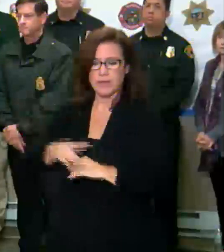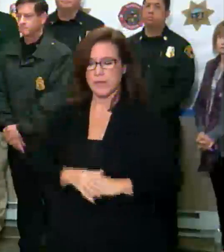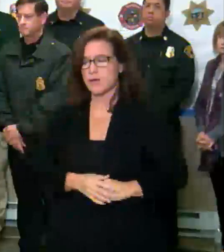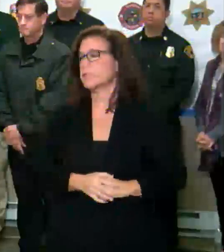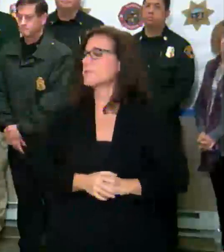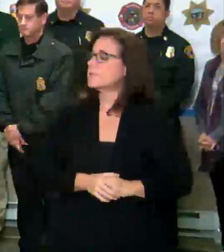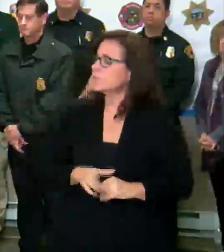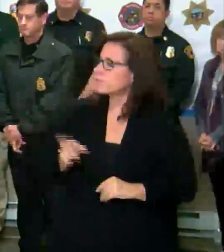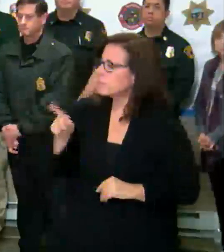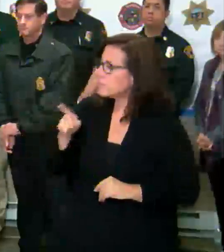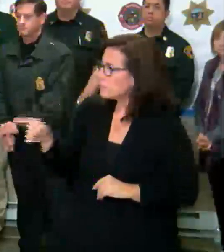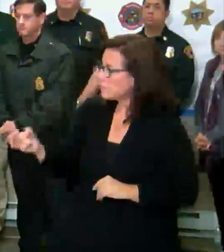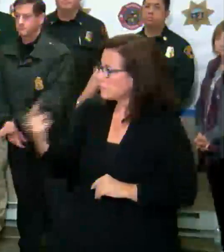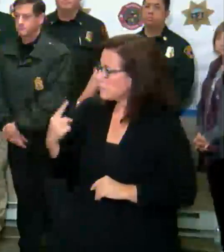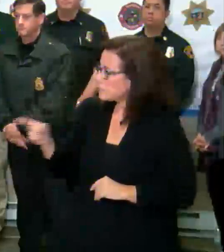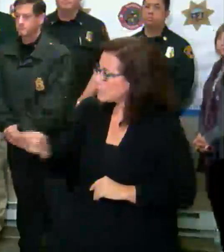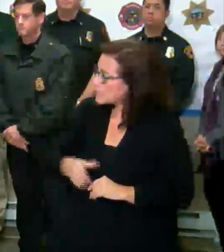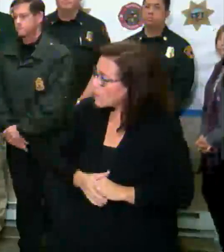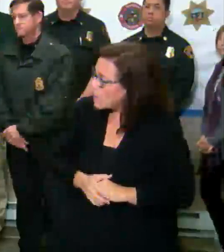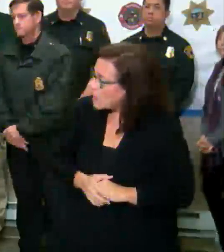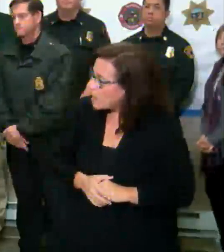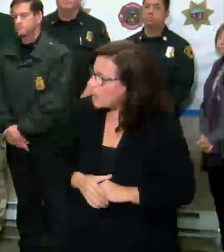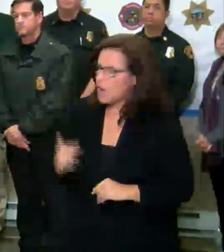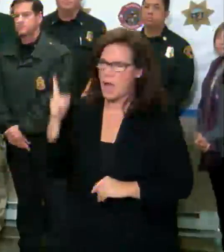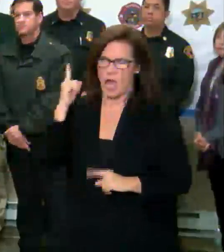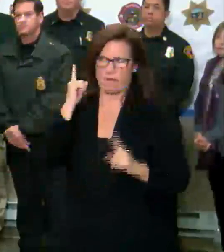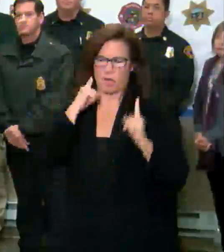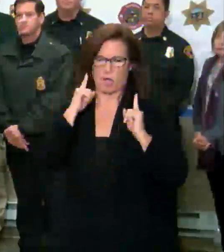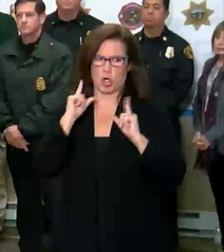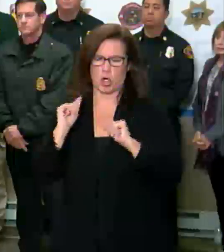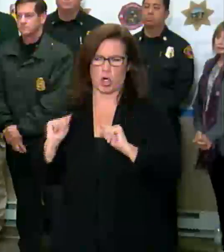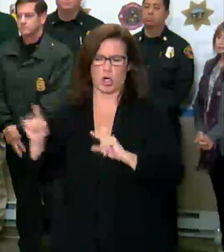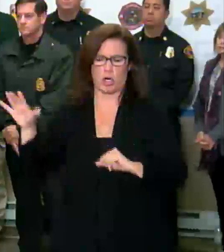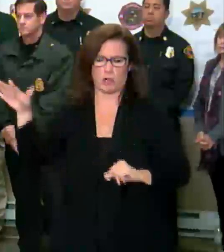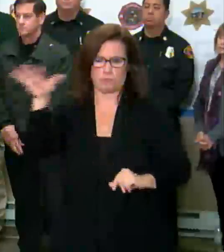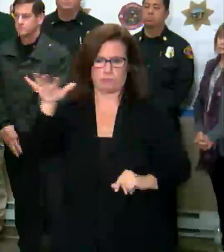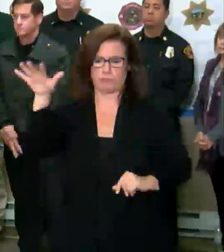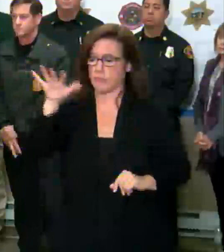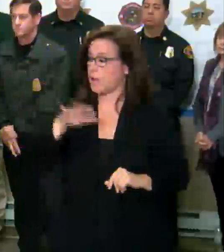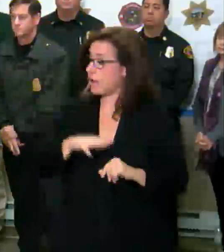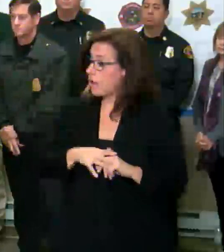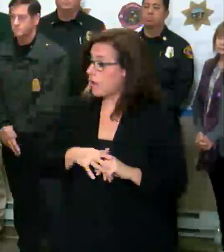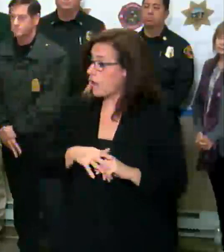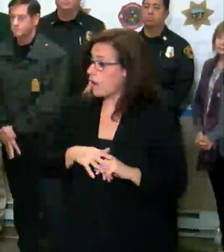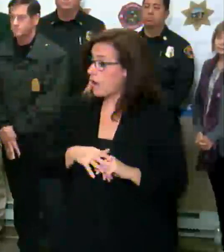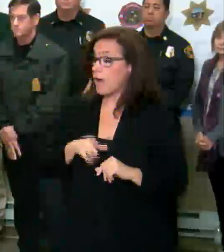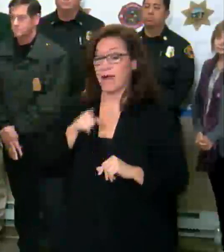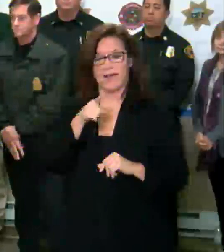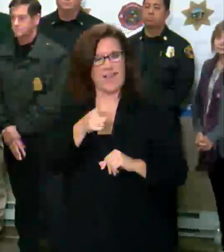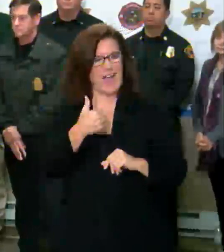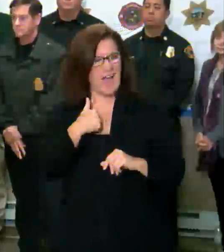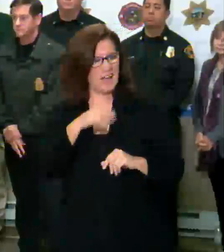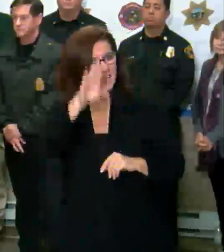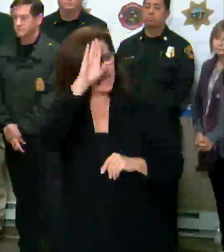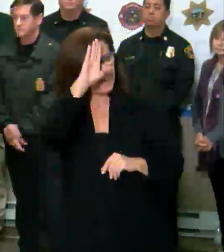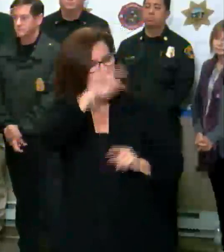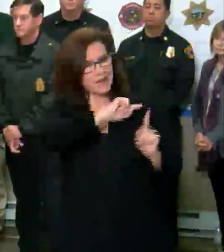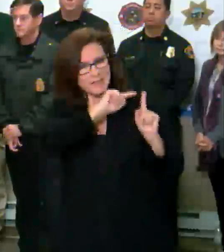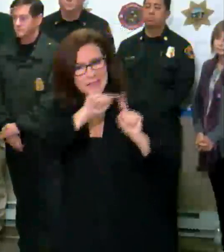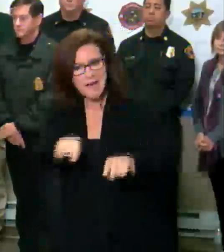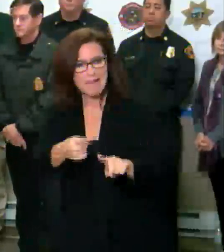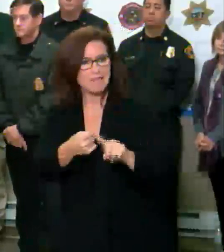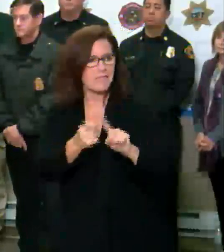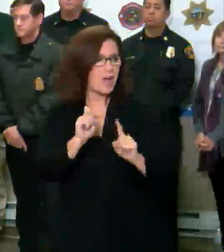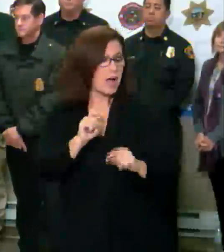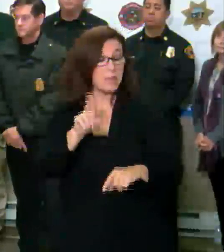One of the other things that I've heard from people out in the field is how remarkable it is that you've got crews from, say, like Utah, that are able to mesh